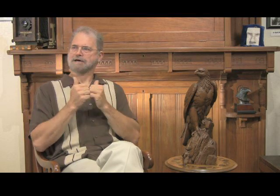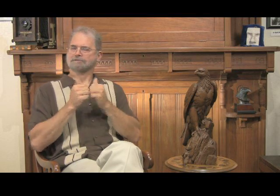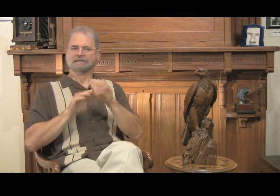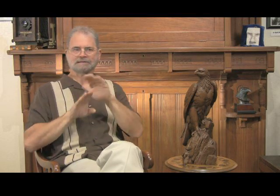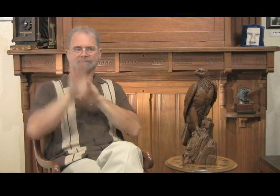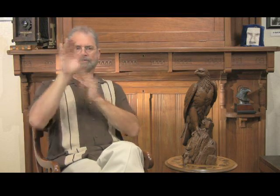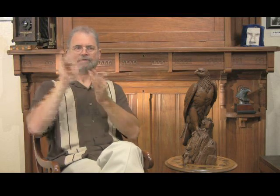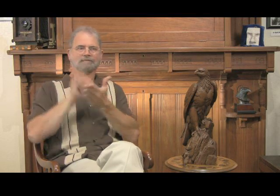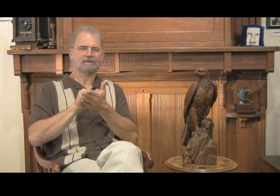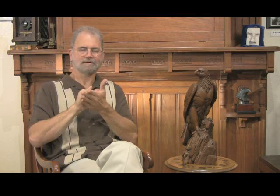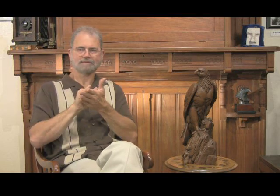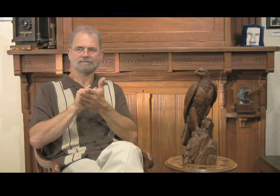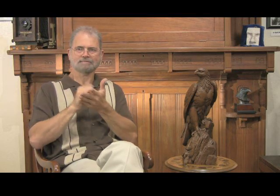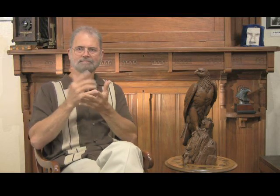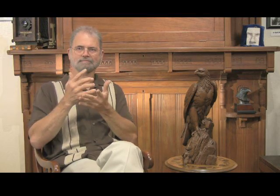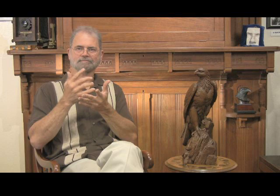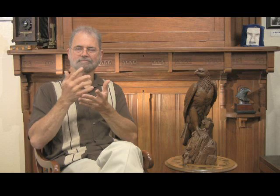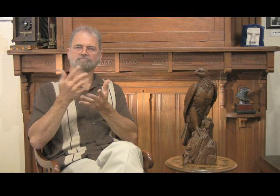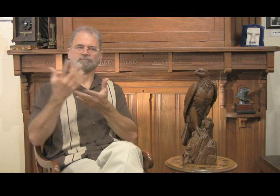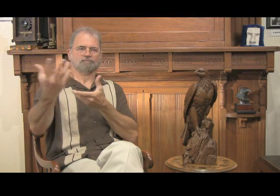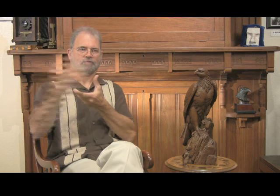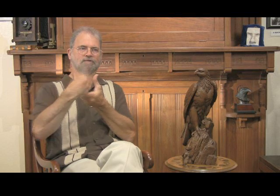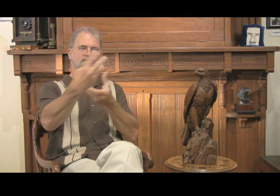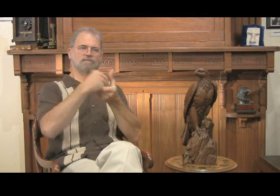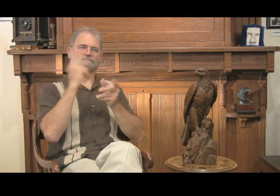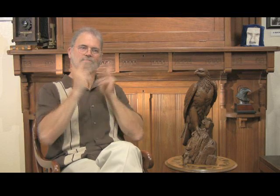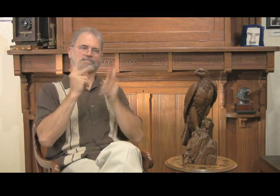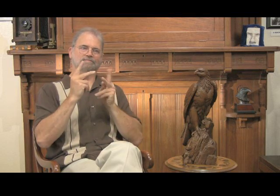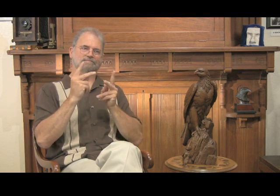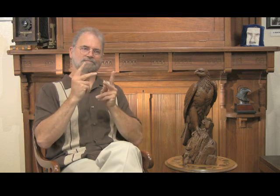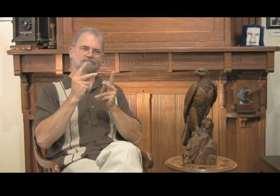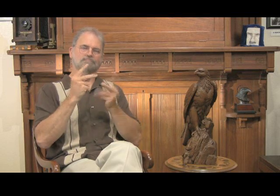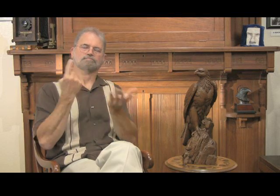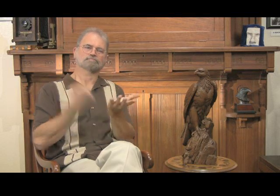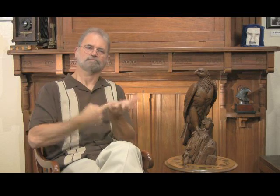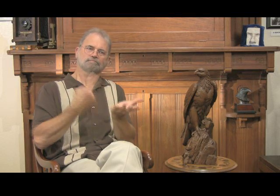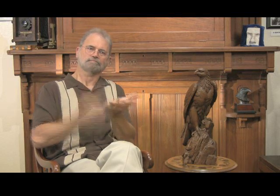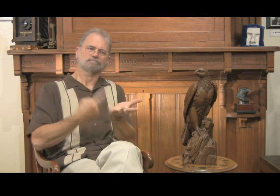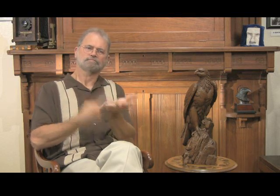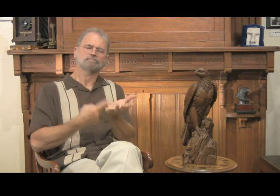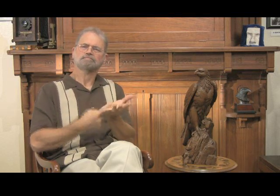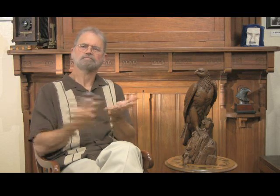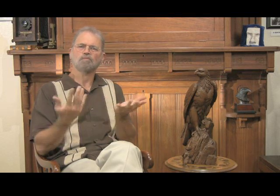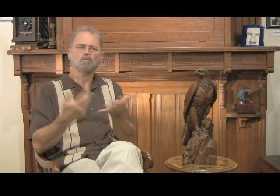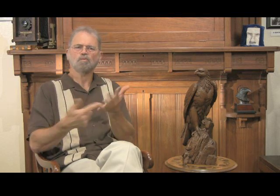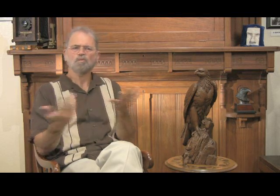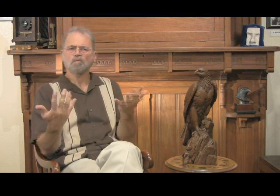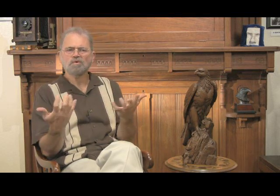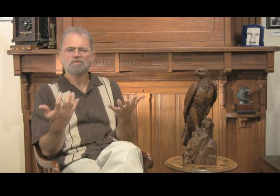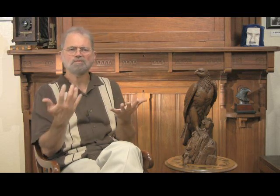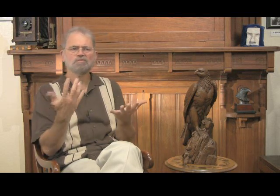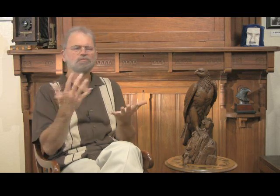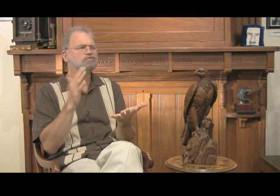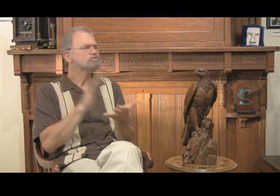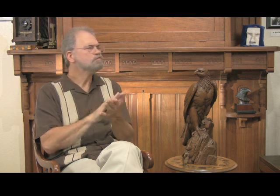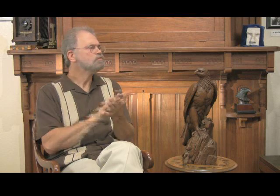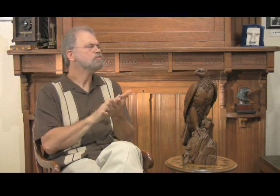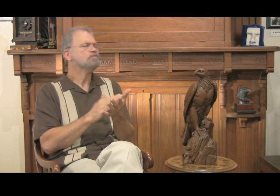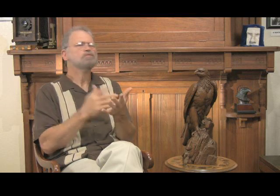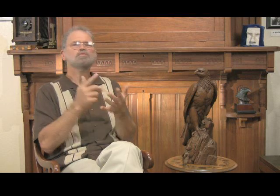it. So we wanted to get a lot of people involved and open up discussions, see what people wanted for the school, wanted